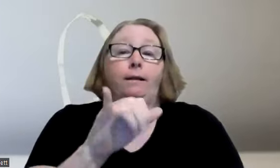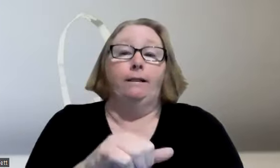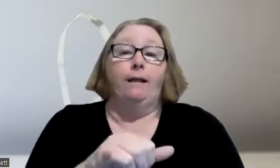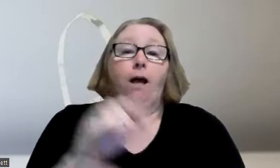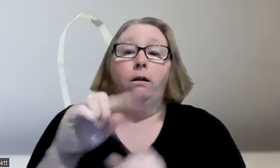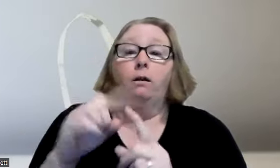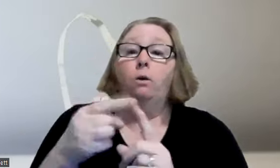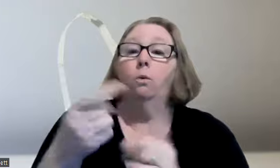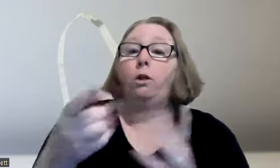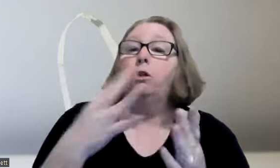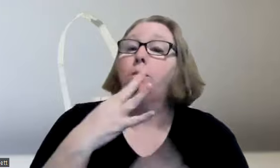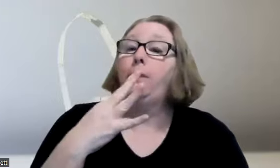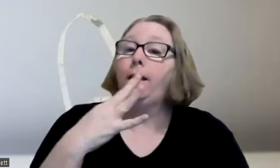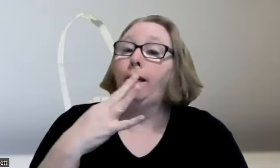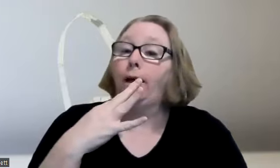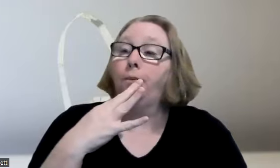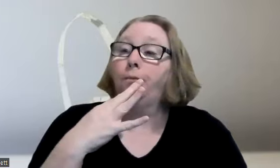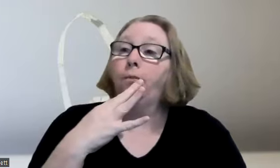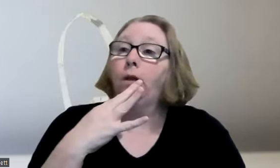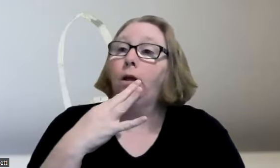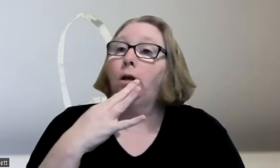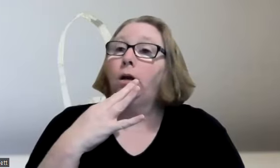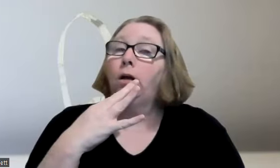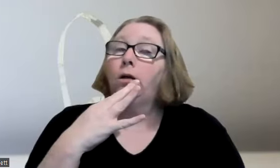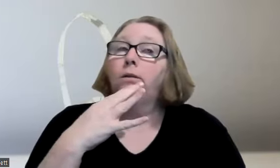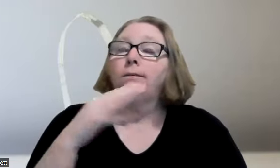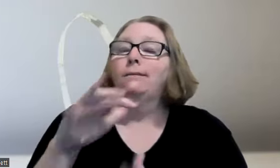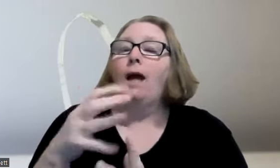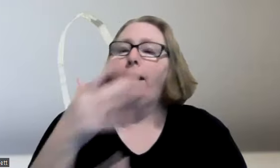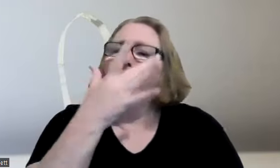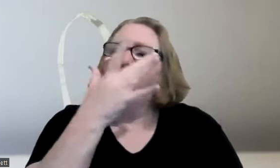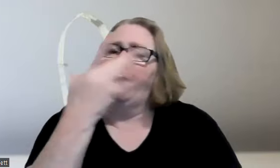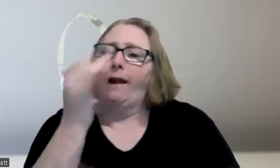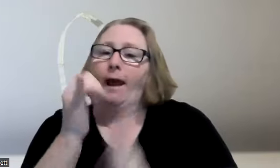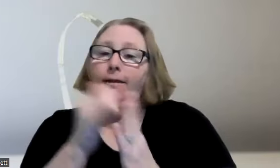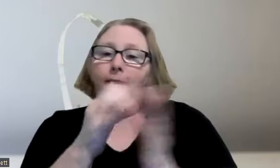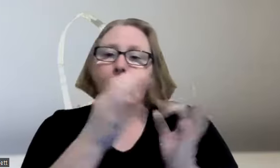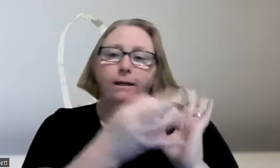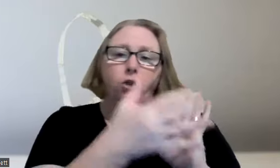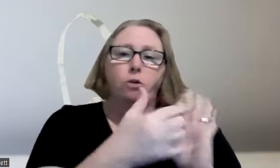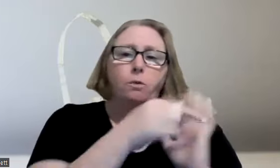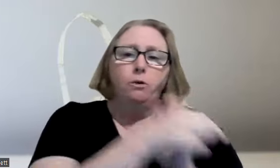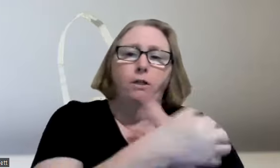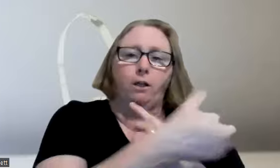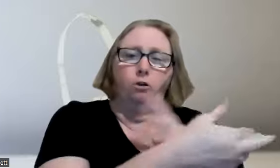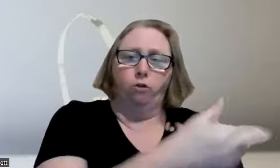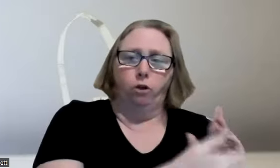is that when you're speaking, kind of forget that the interpreter's in the